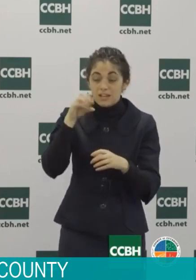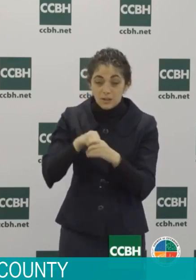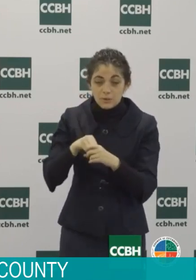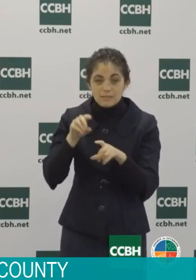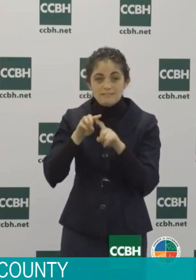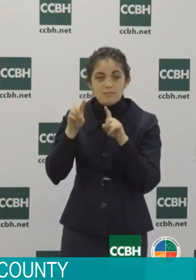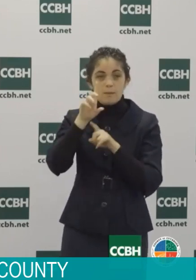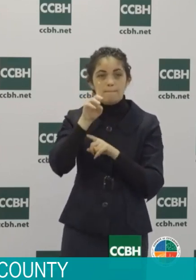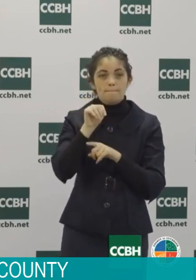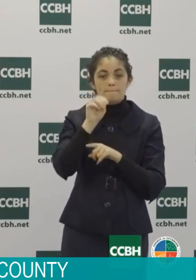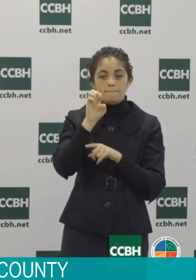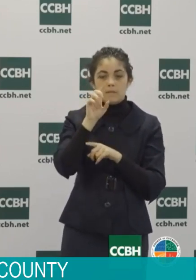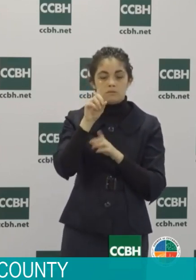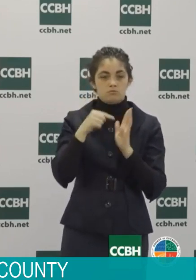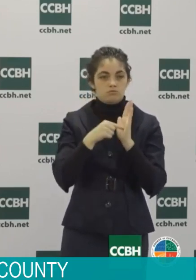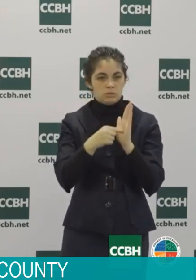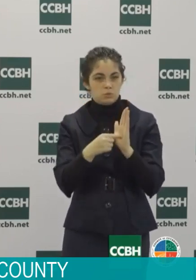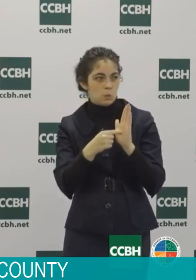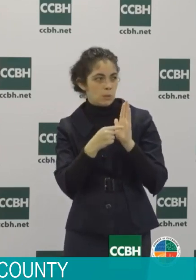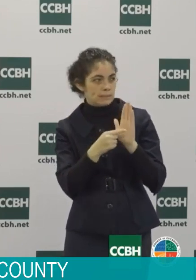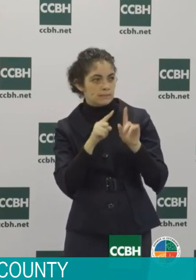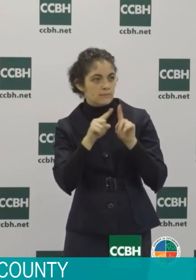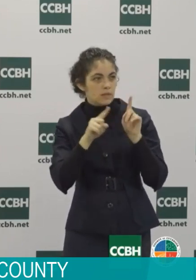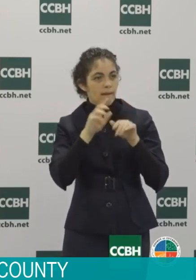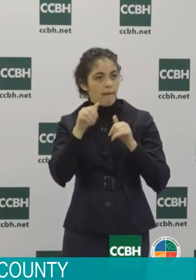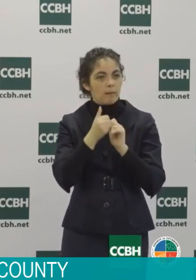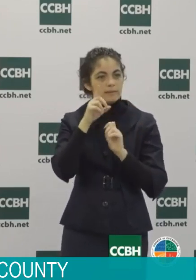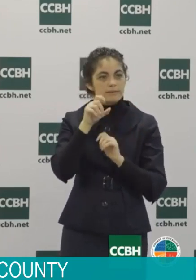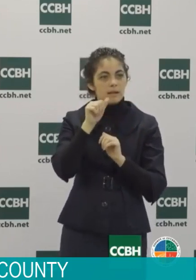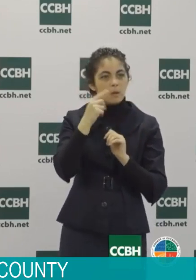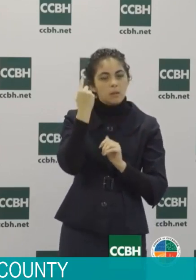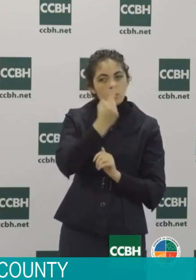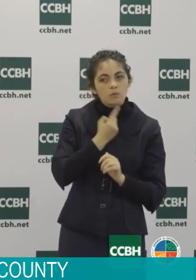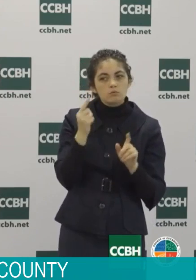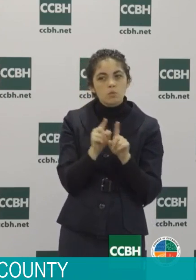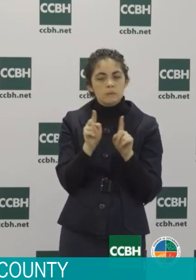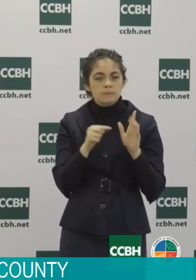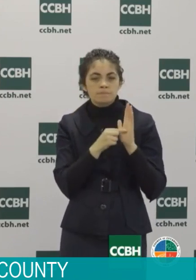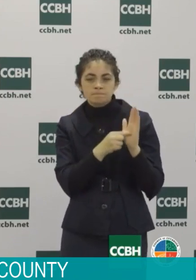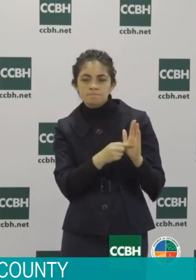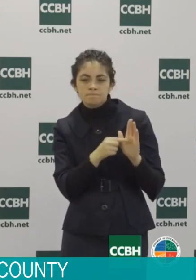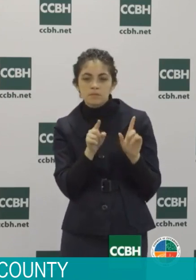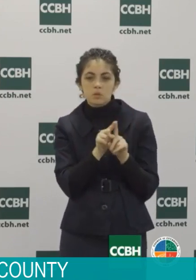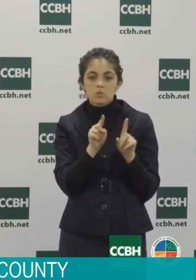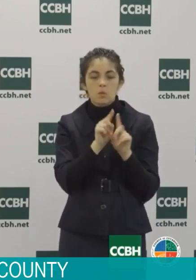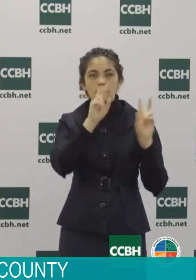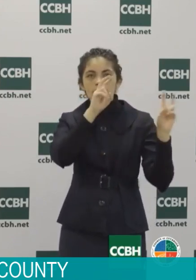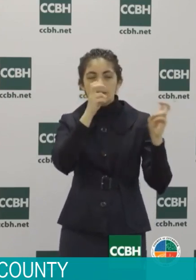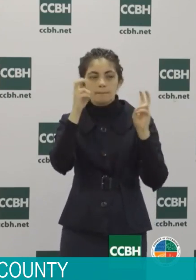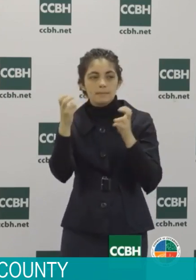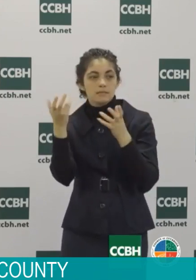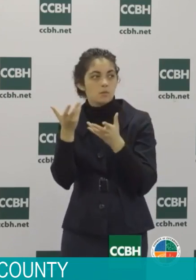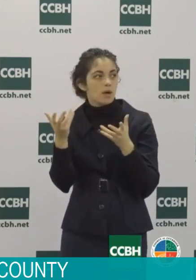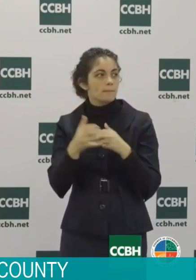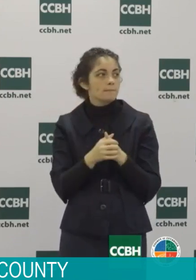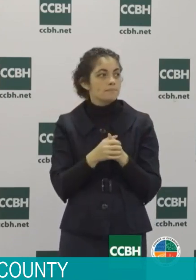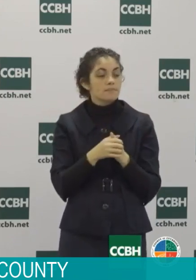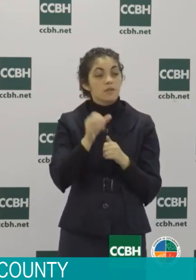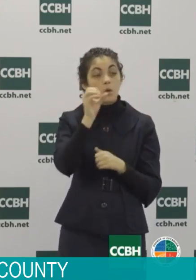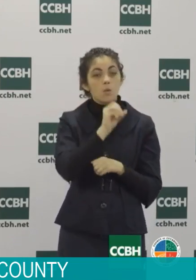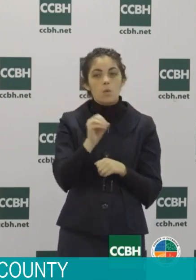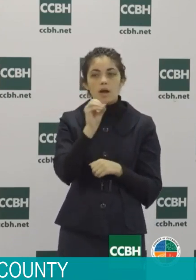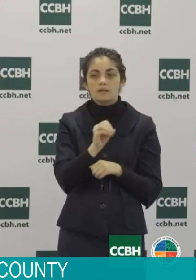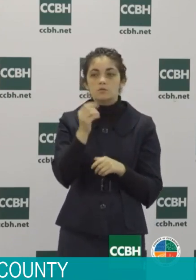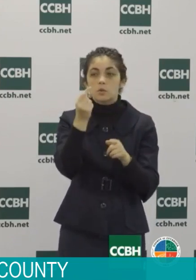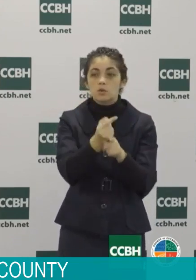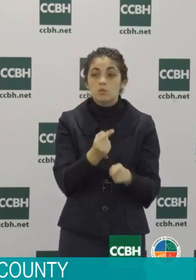of models that Dr. Gullett discussed, and we try to basically determine if there are any themes. And the theme here is that Ohio is